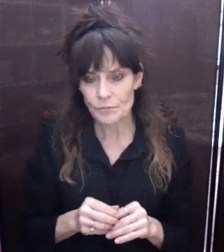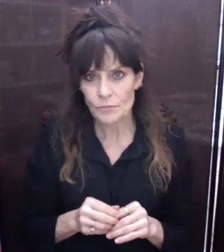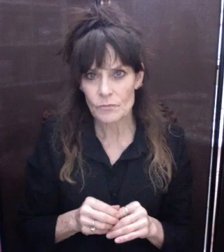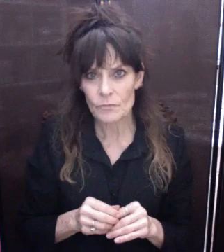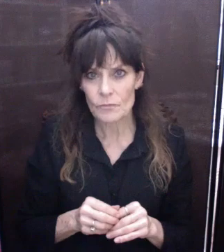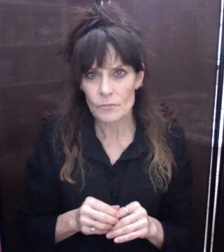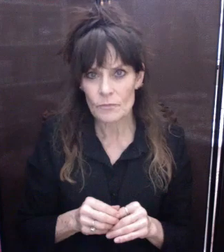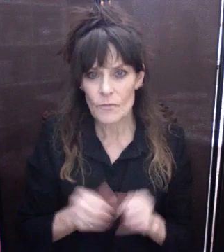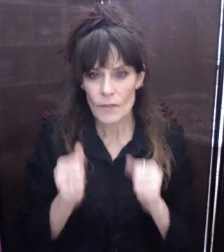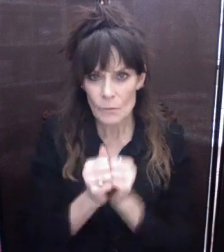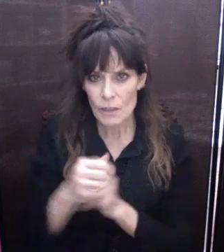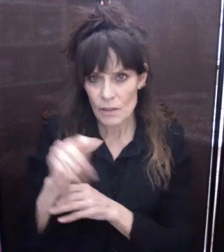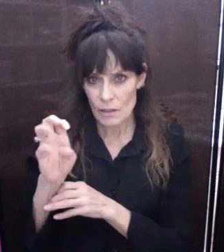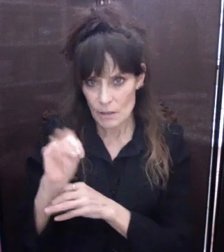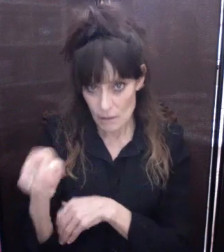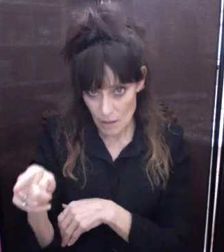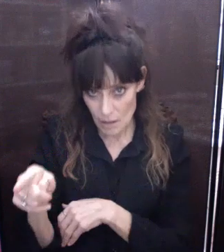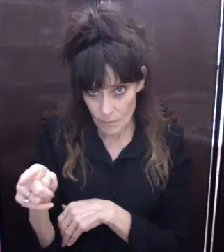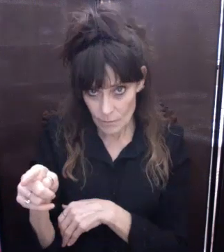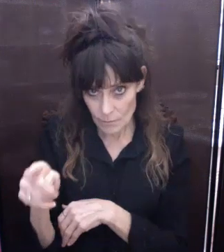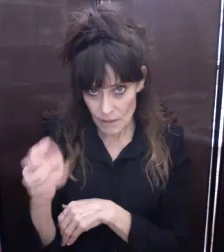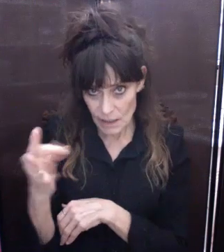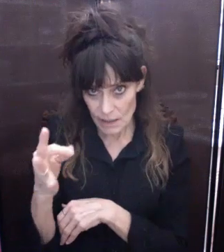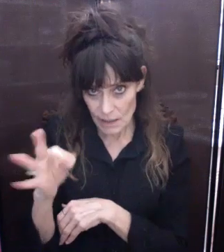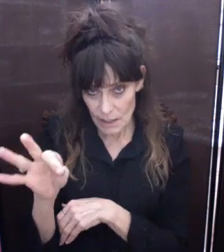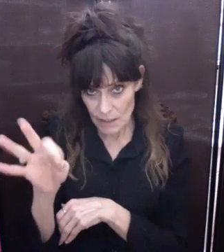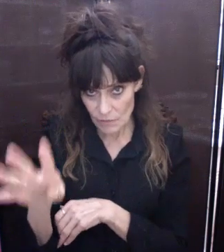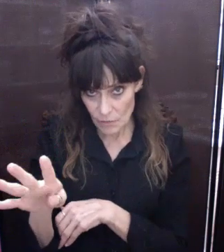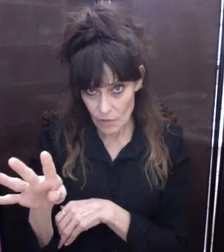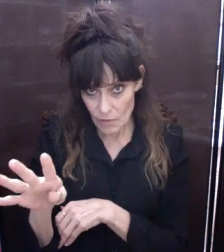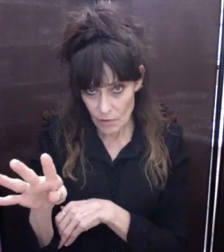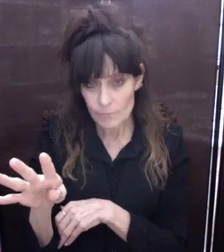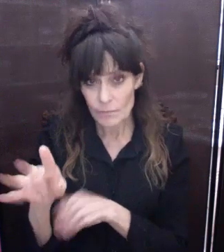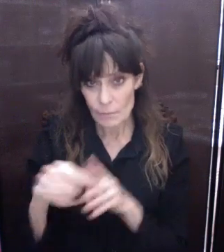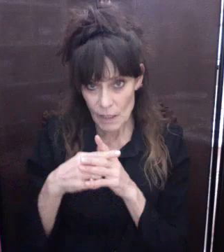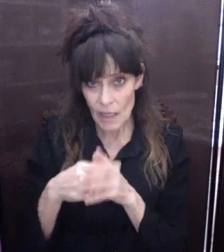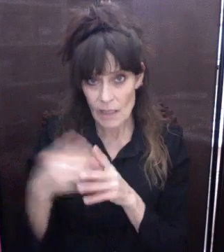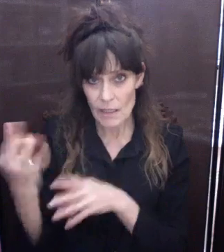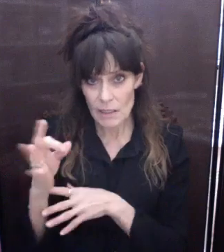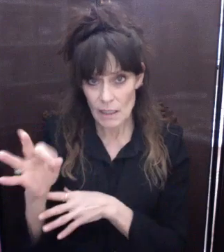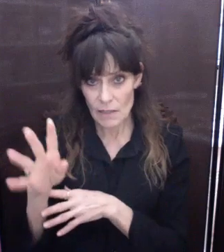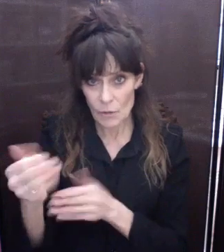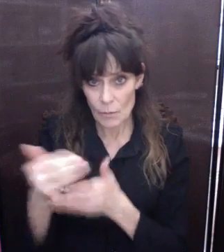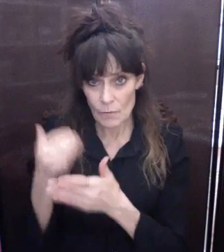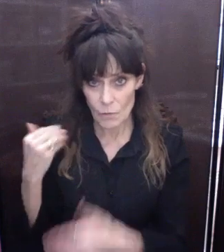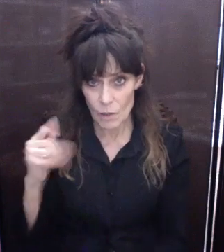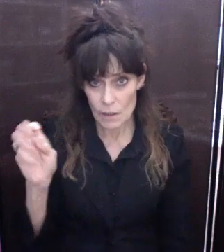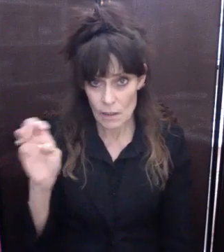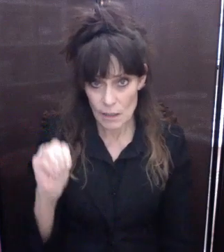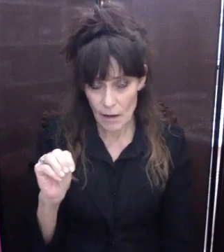with Tom in 94, began with Tom in 94. Prior to Tom, Tom had gotten sober